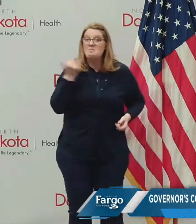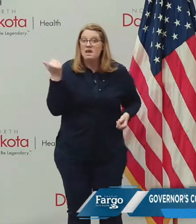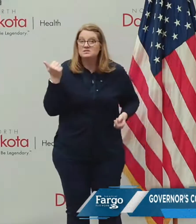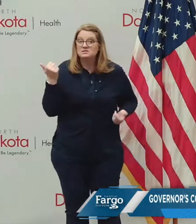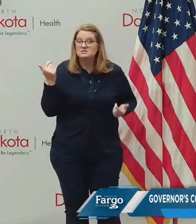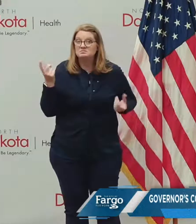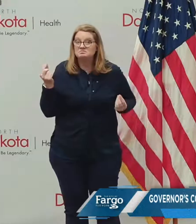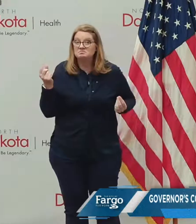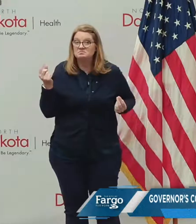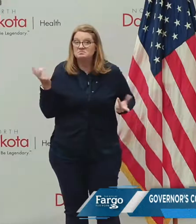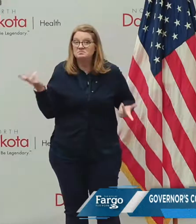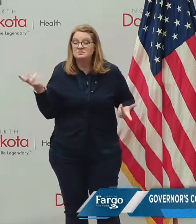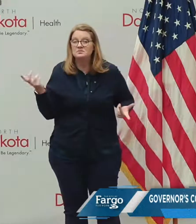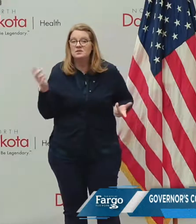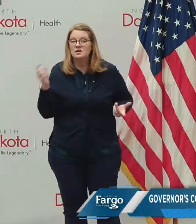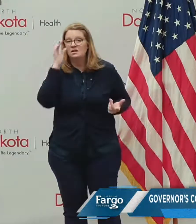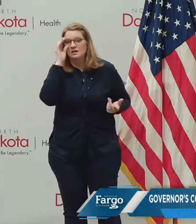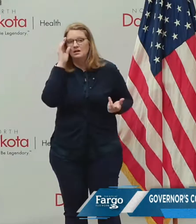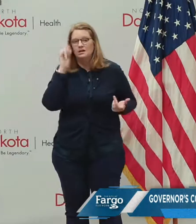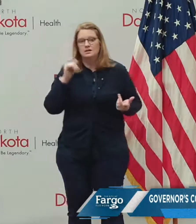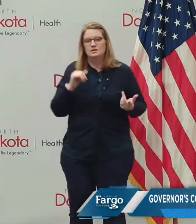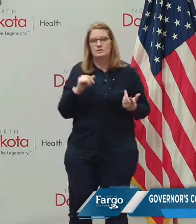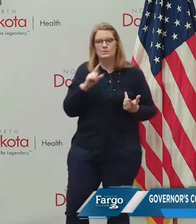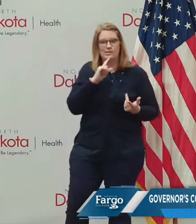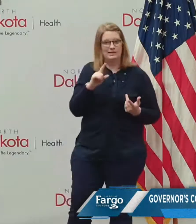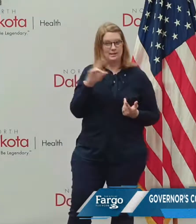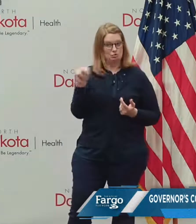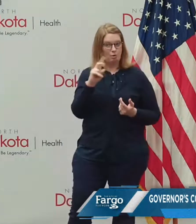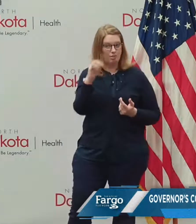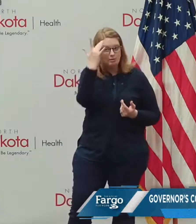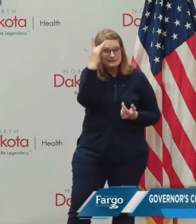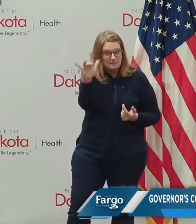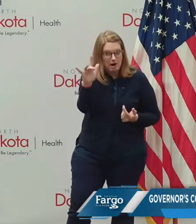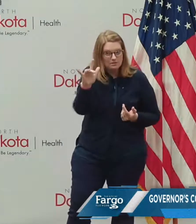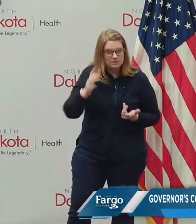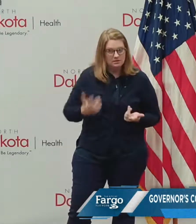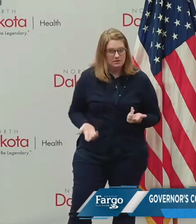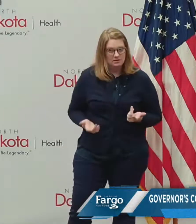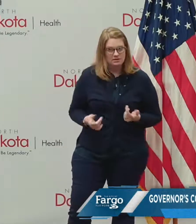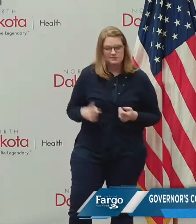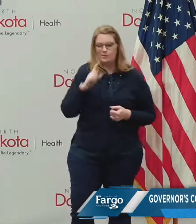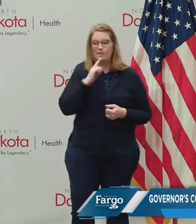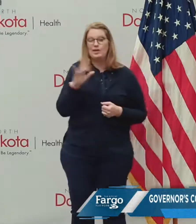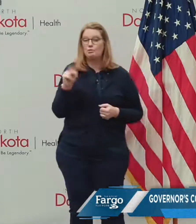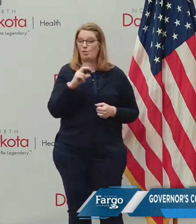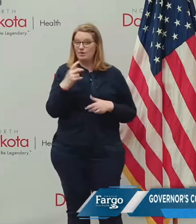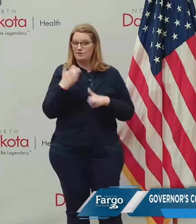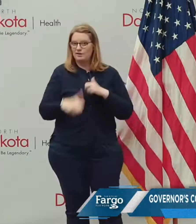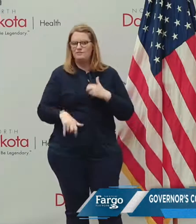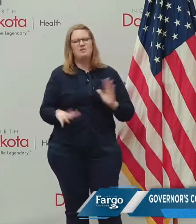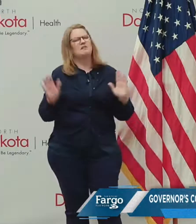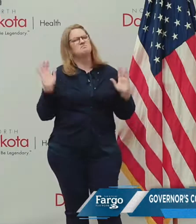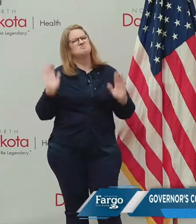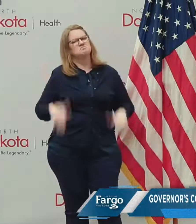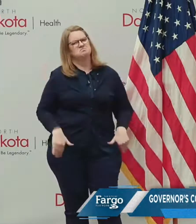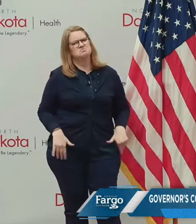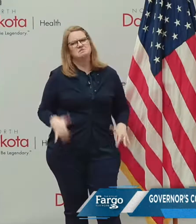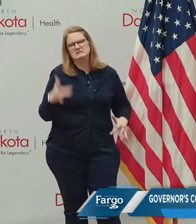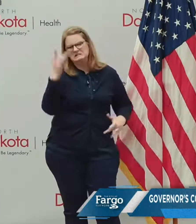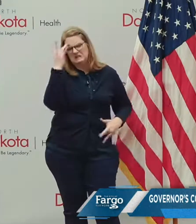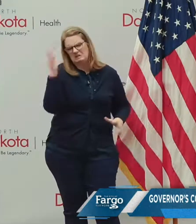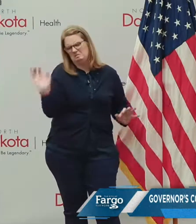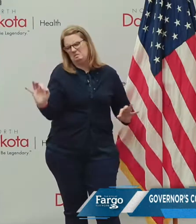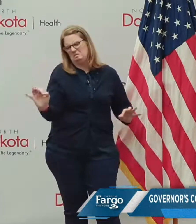sure that we're being, again, as we said, North Dakota smart. This is not the time to be North Dakota tough and go to work when you're not feeling